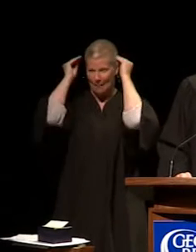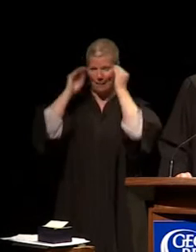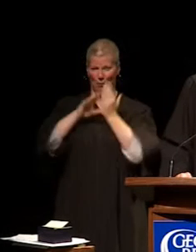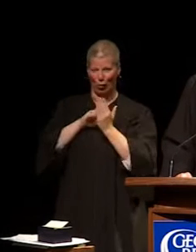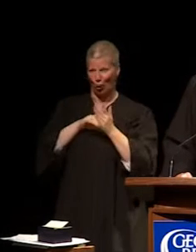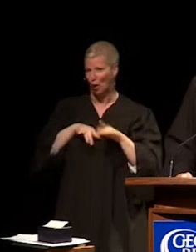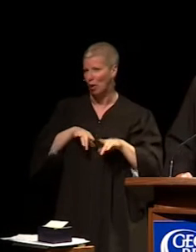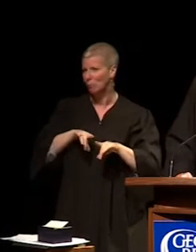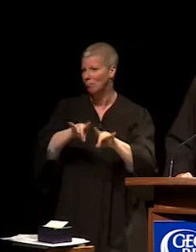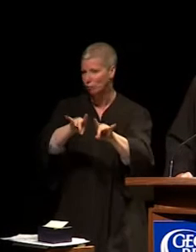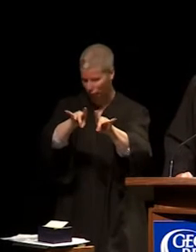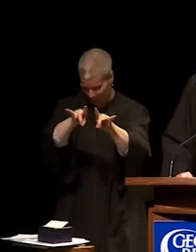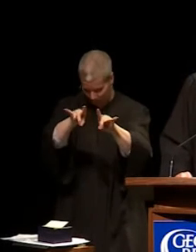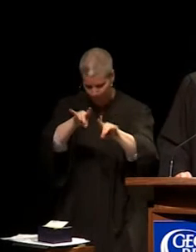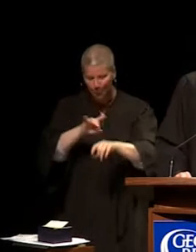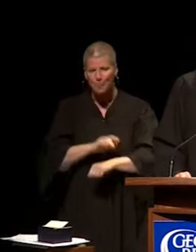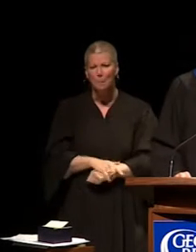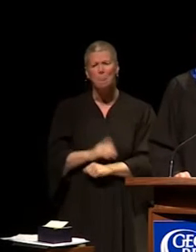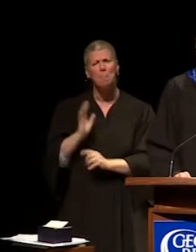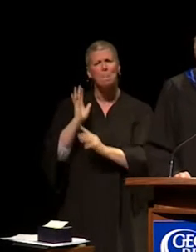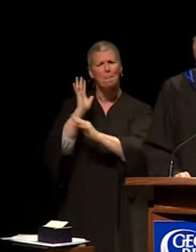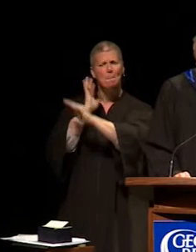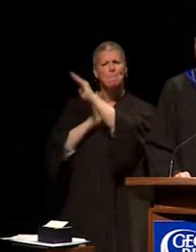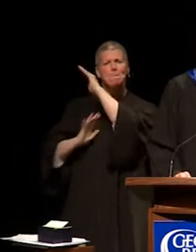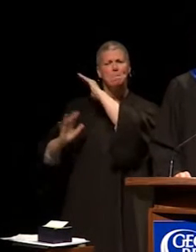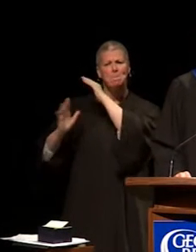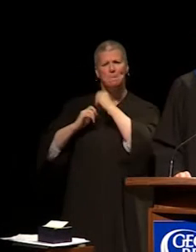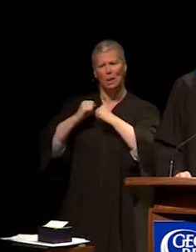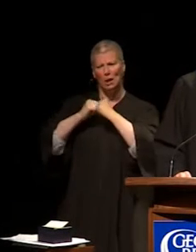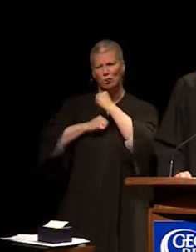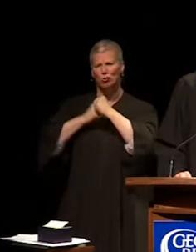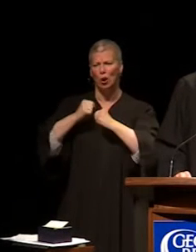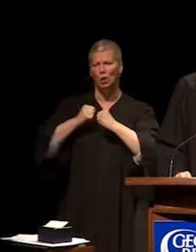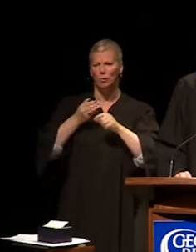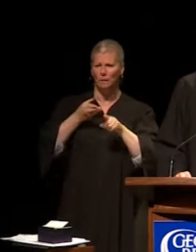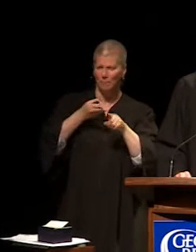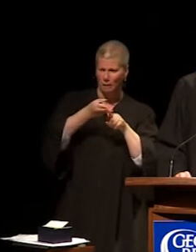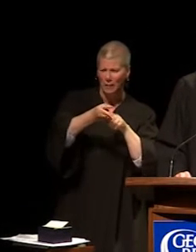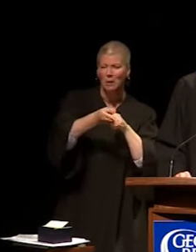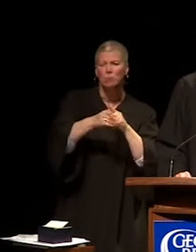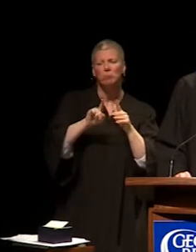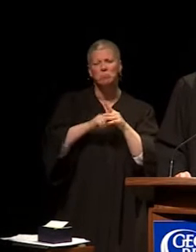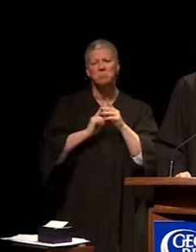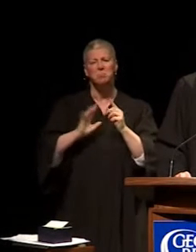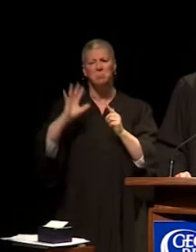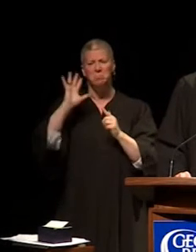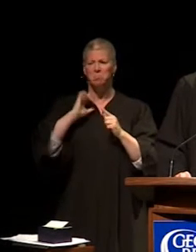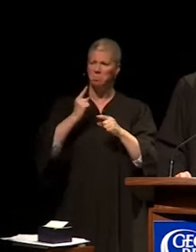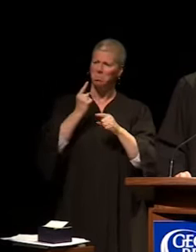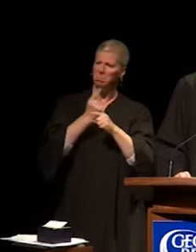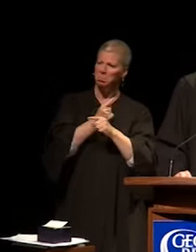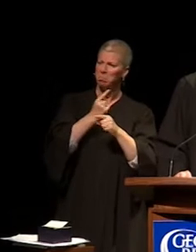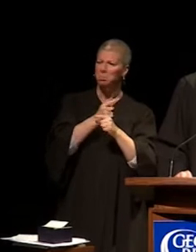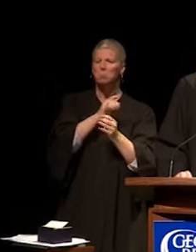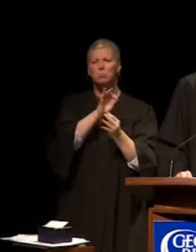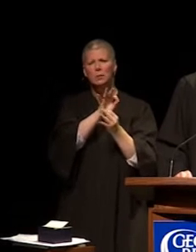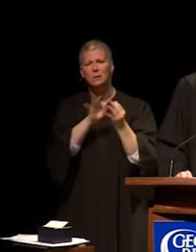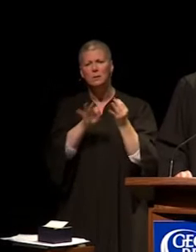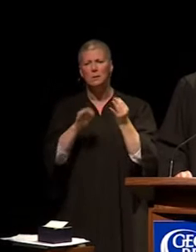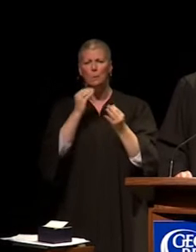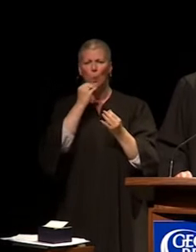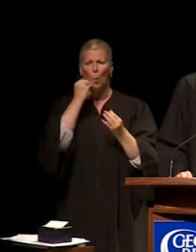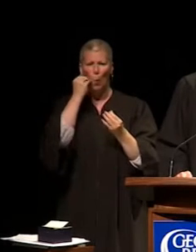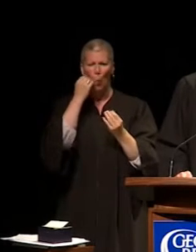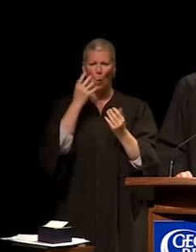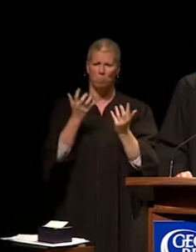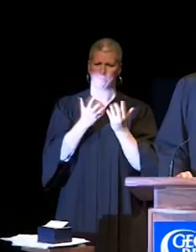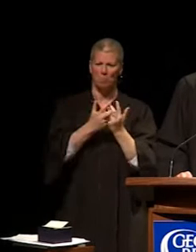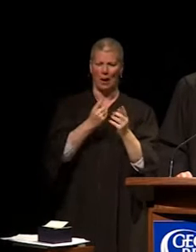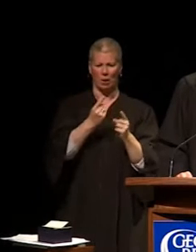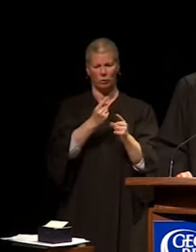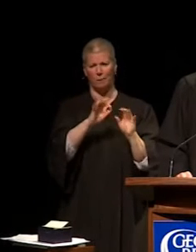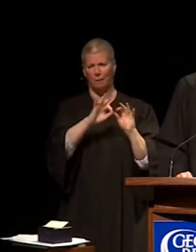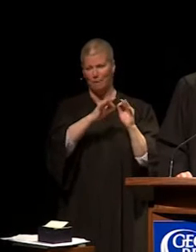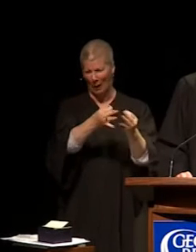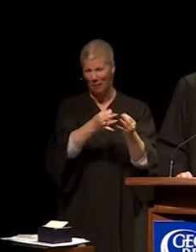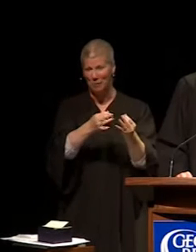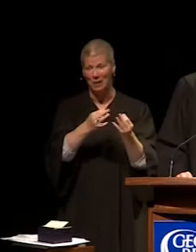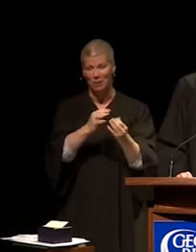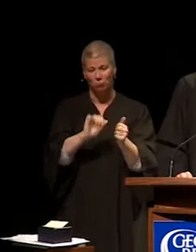In those days, we mostly built entry-level homes, but always with a commitment to